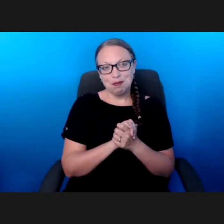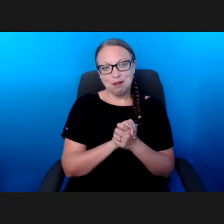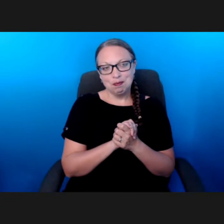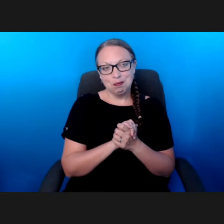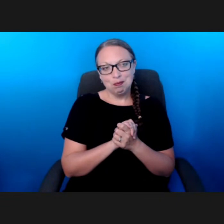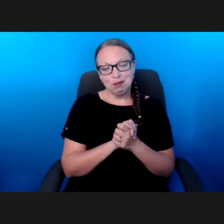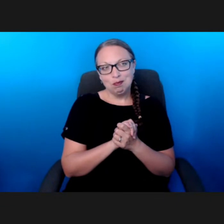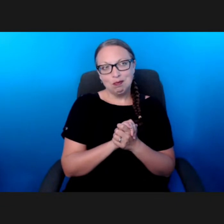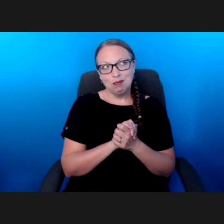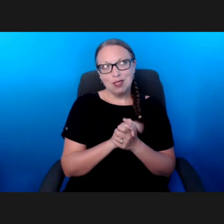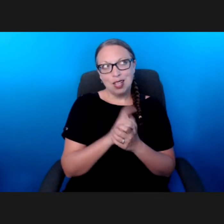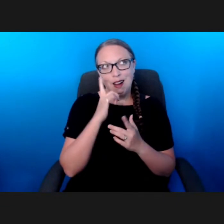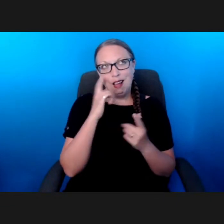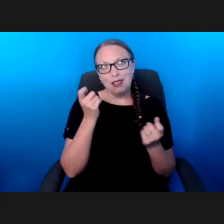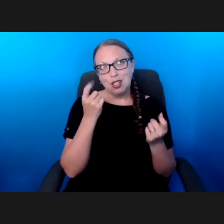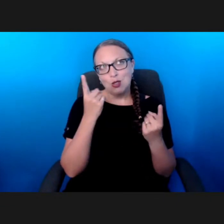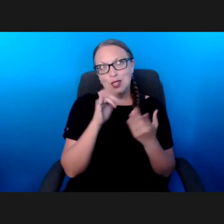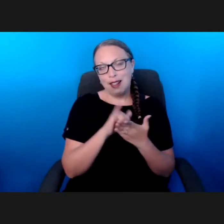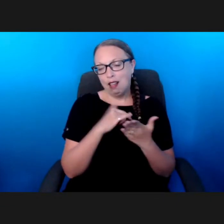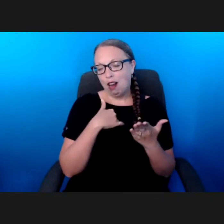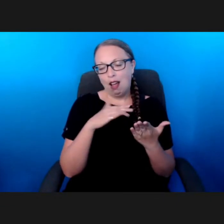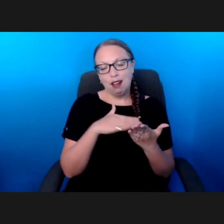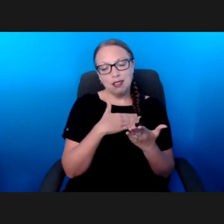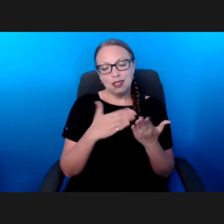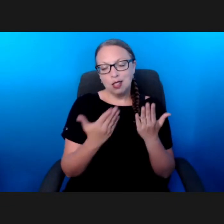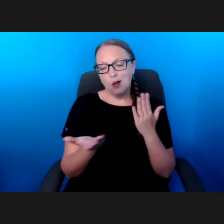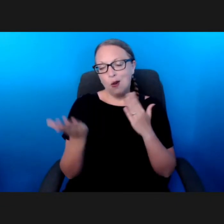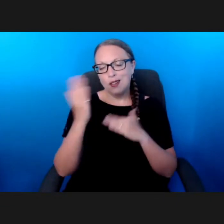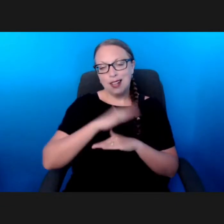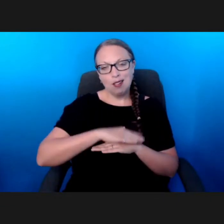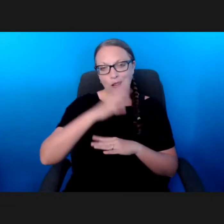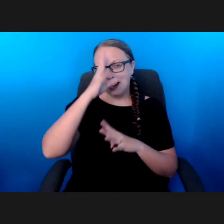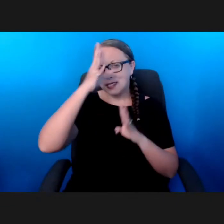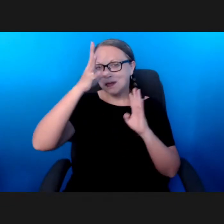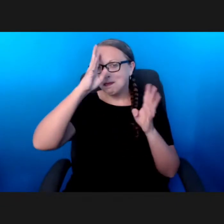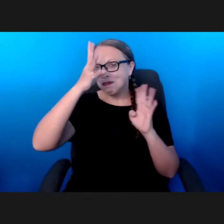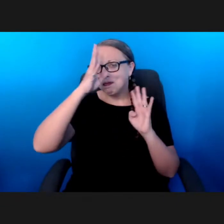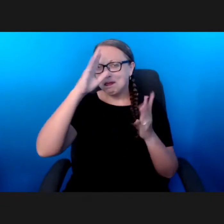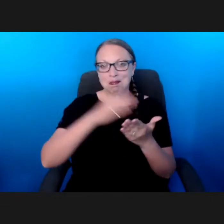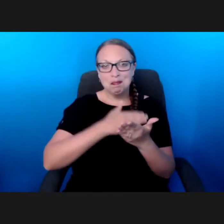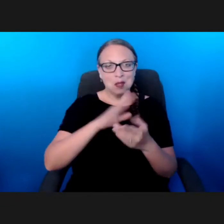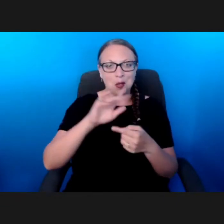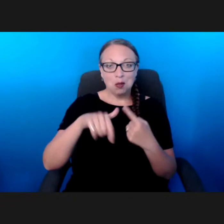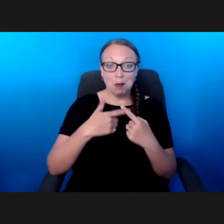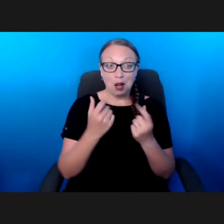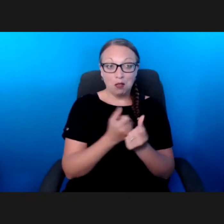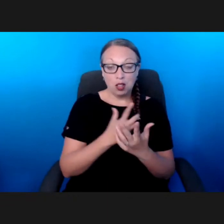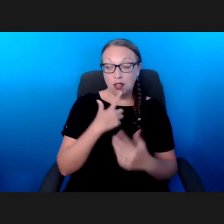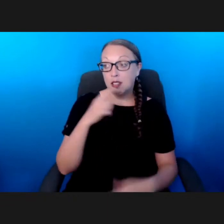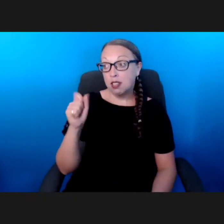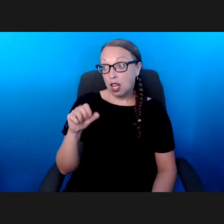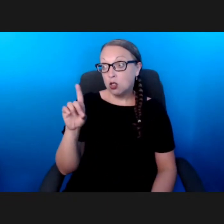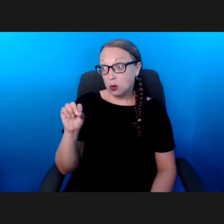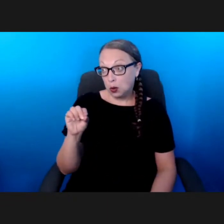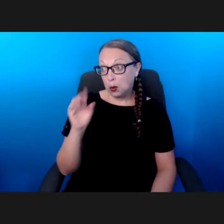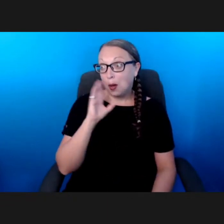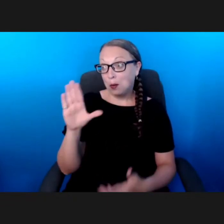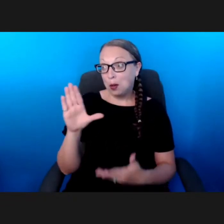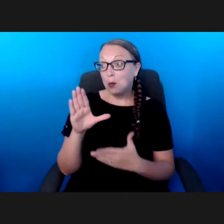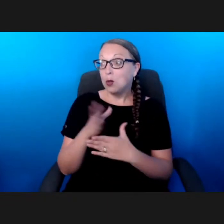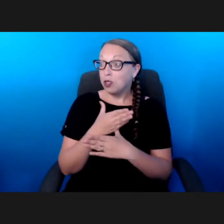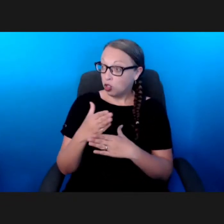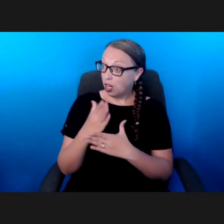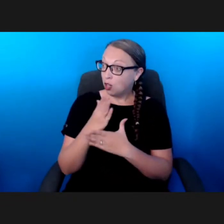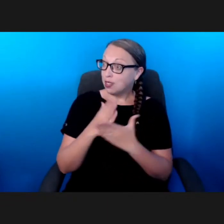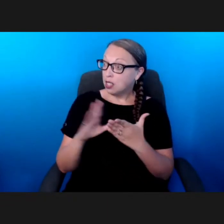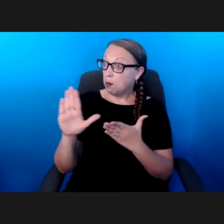certainly understand that. I sing all day long. I make up songs about everything. I know you do, and you're going to share some of